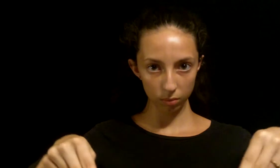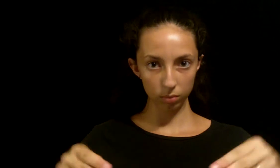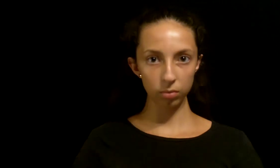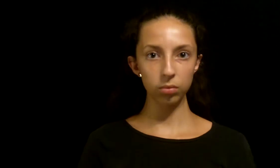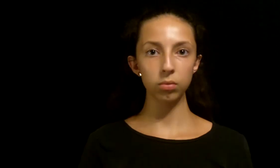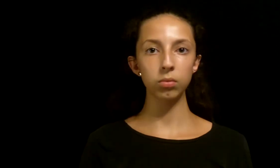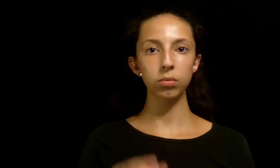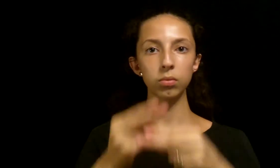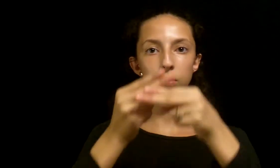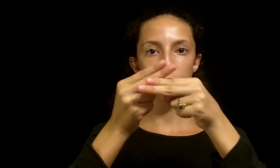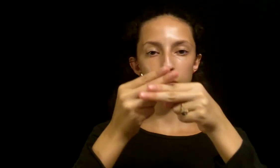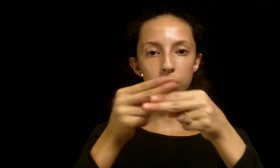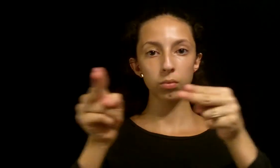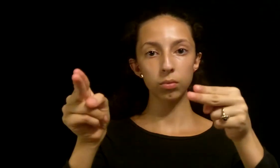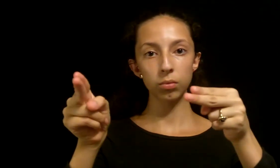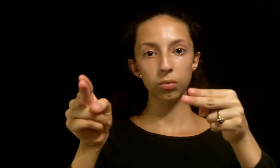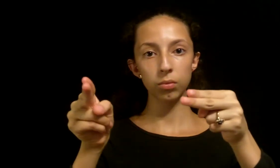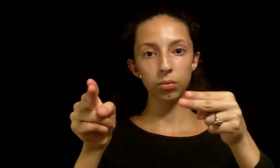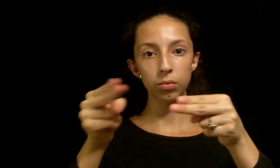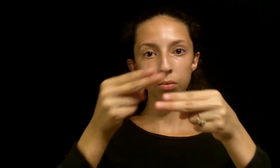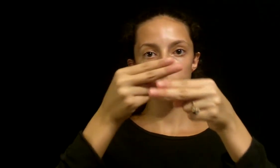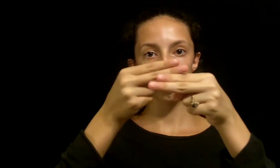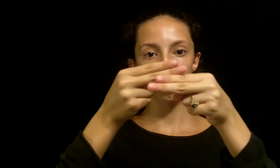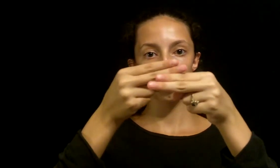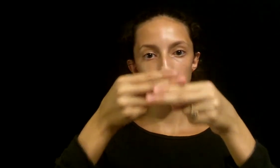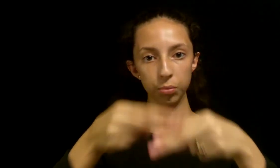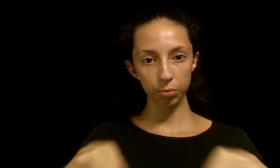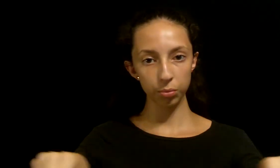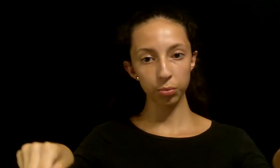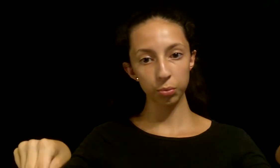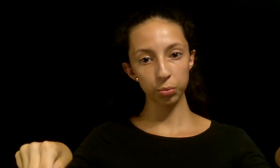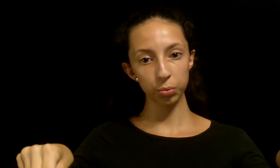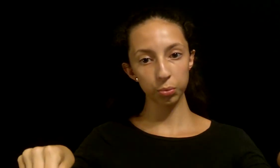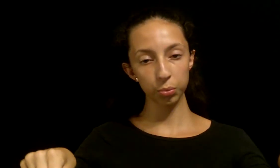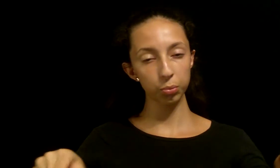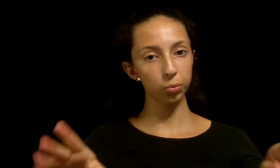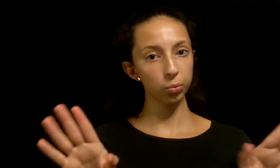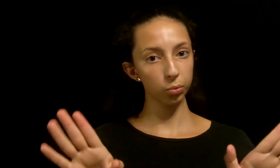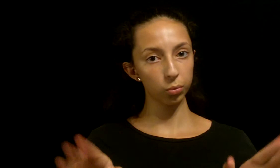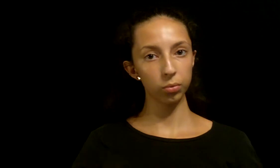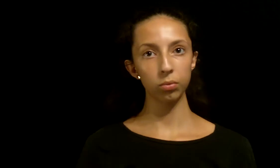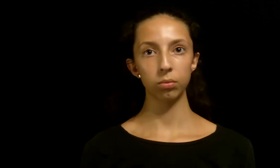So knife, and then there's eggs. So they're very different.